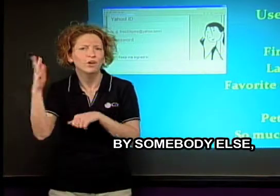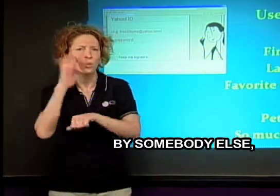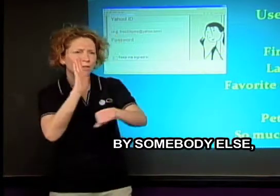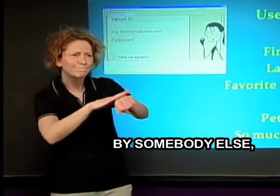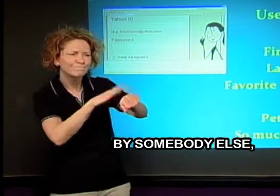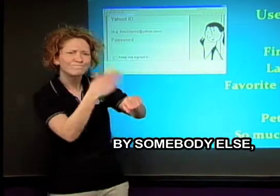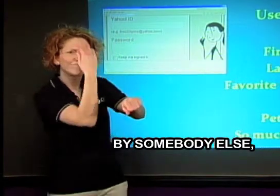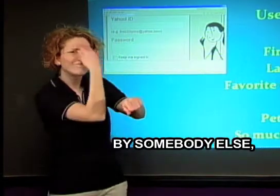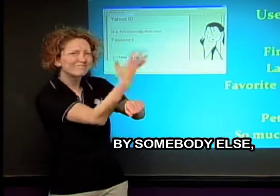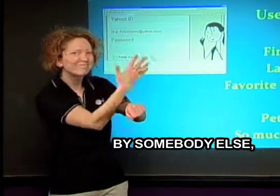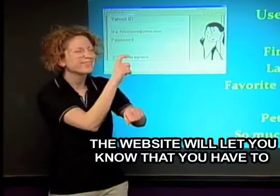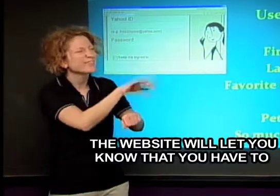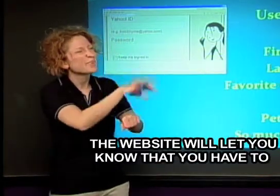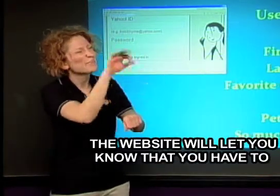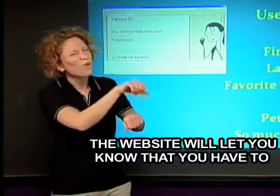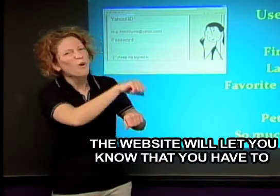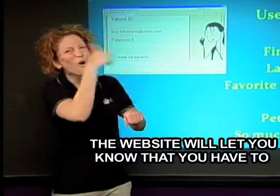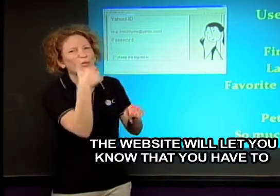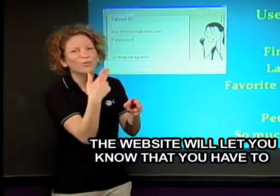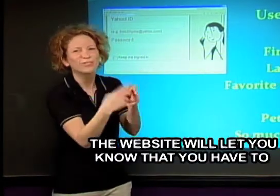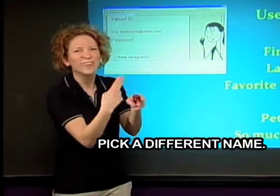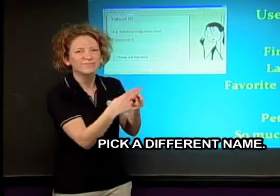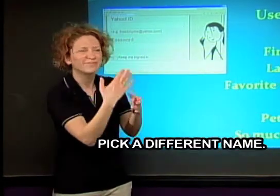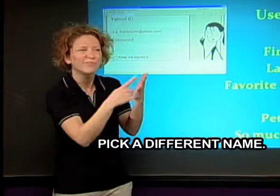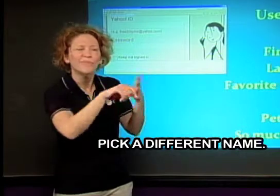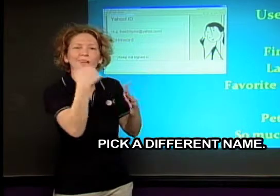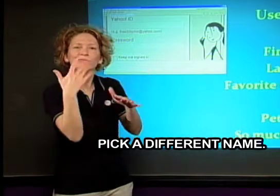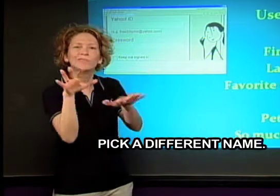else, the website will let you know that you have to pick a different name.